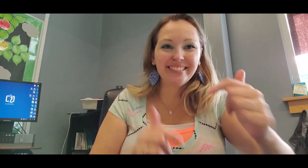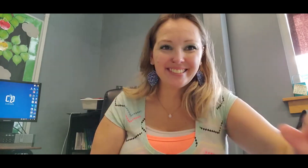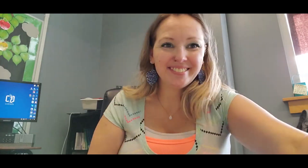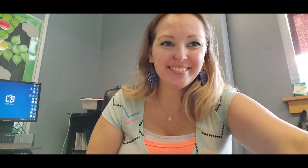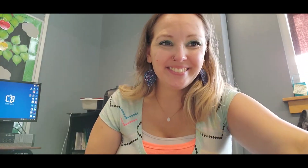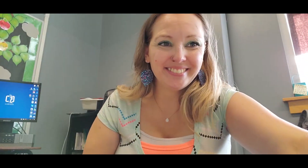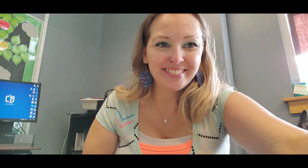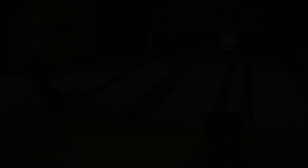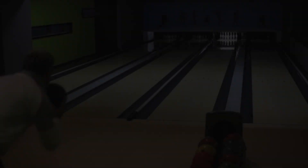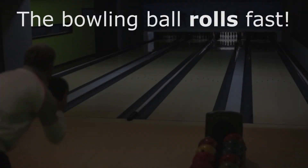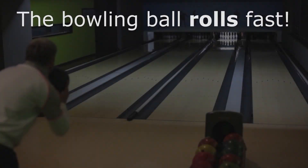down the hill.